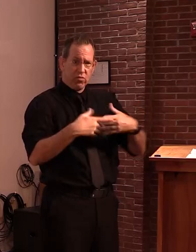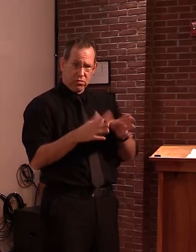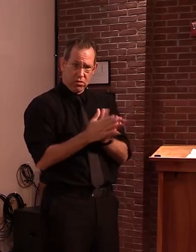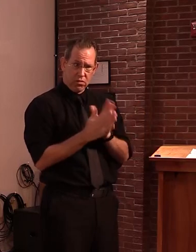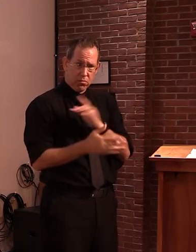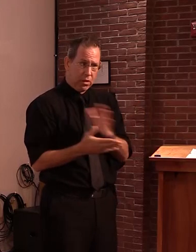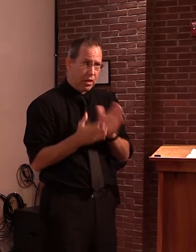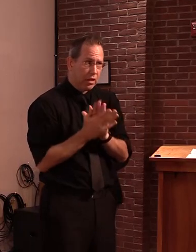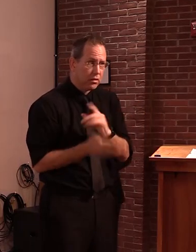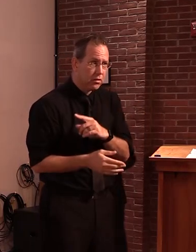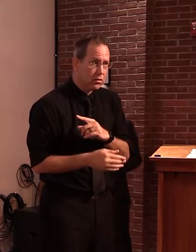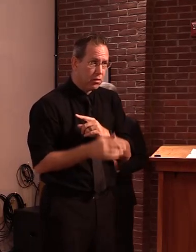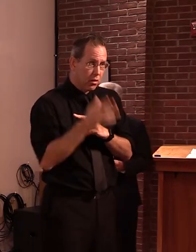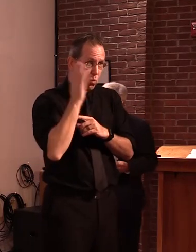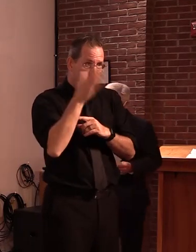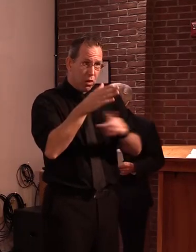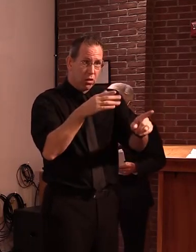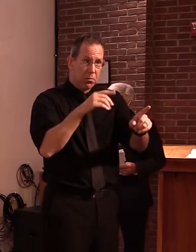more to be said on that?